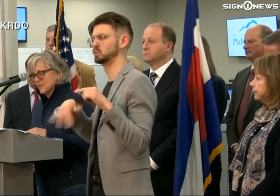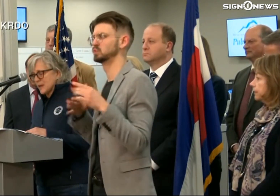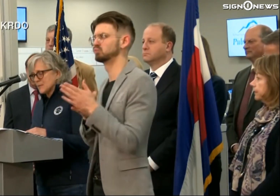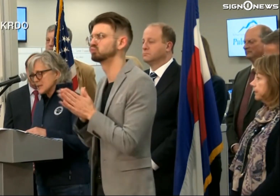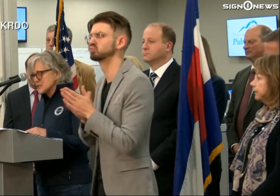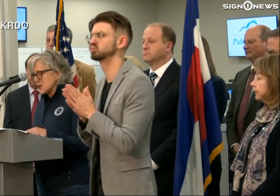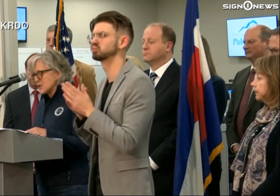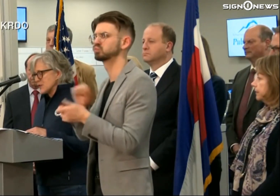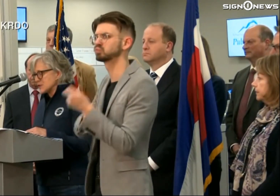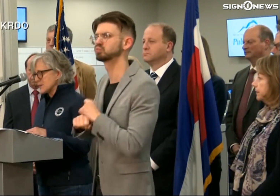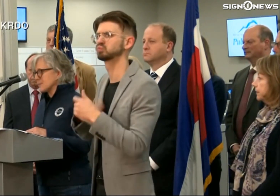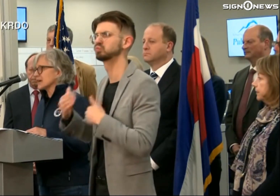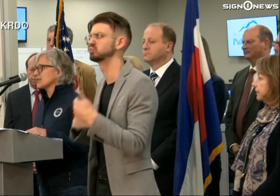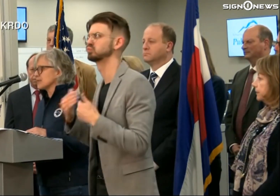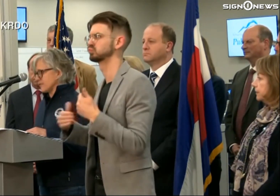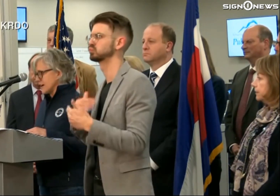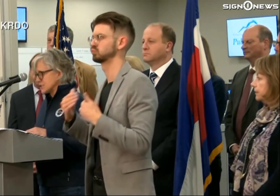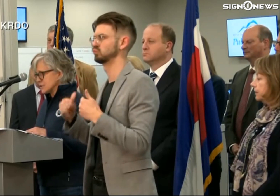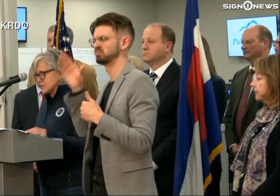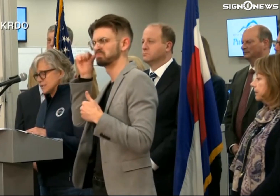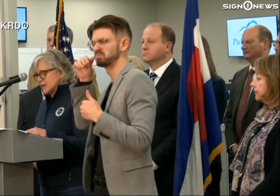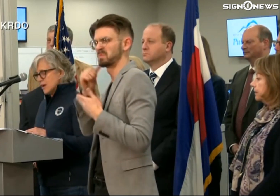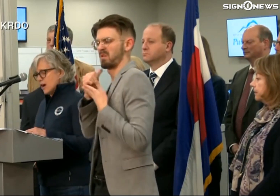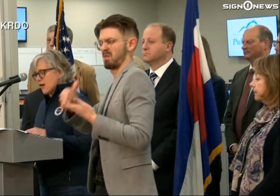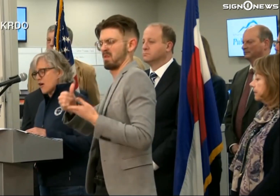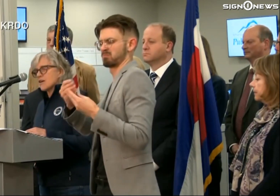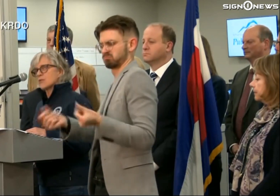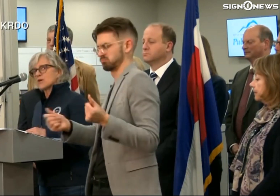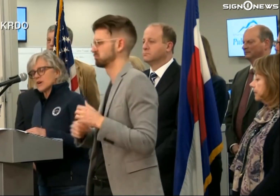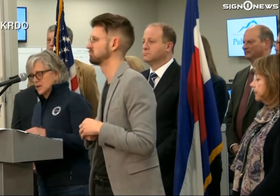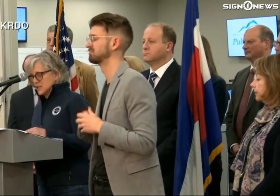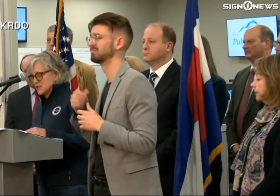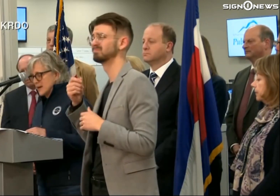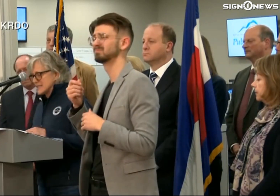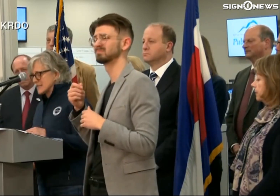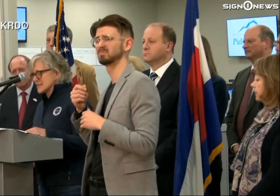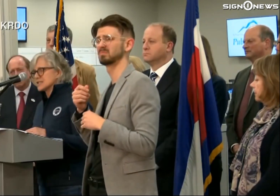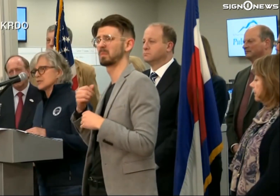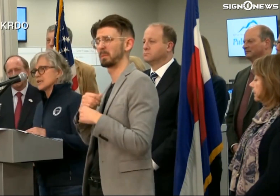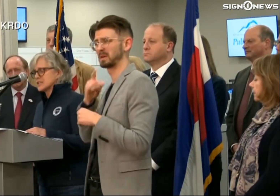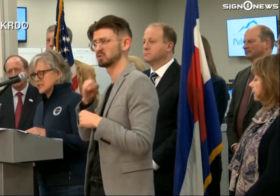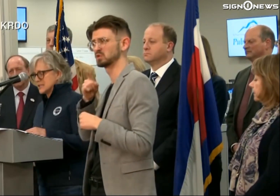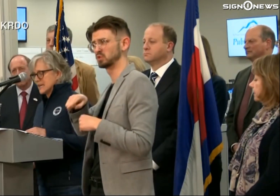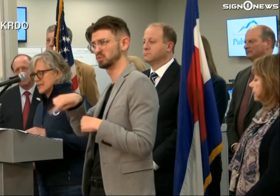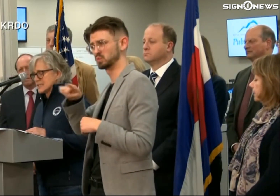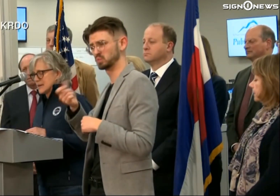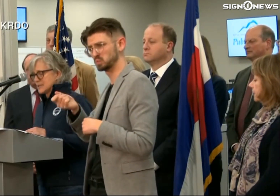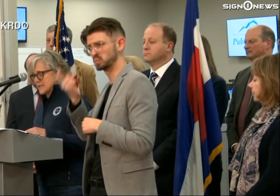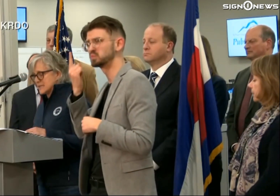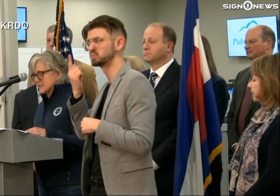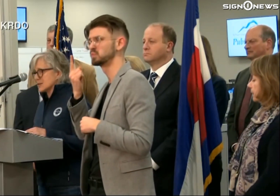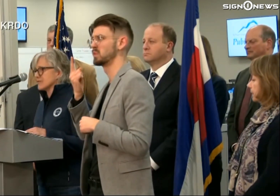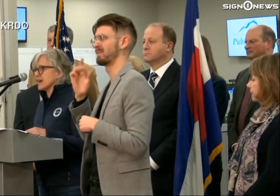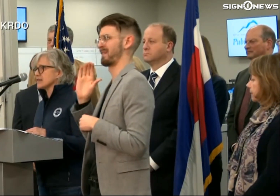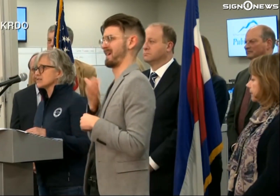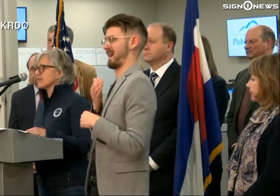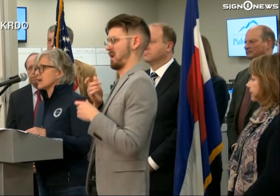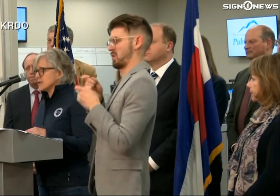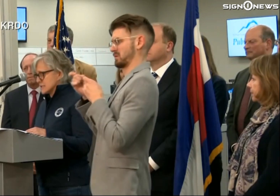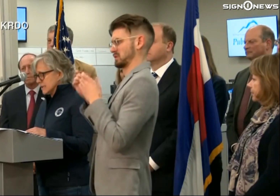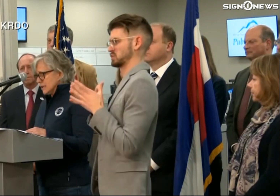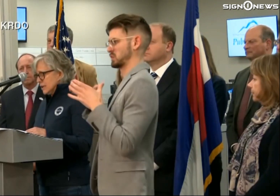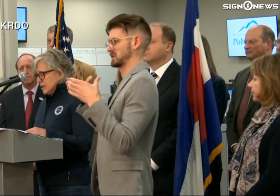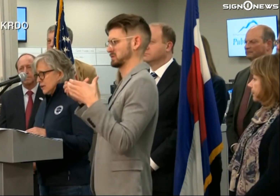gap. Please know that your public health professionals are hard at work addressing the situation and taking the steps necessary to fight